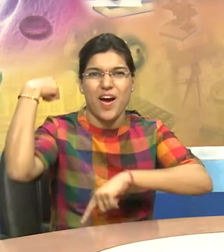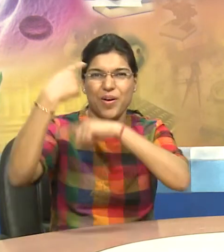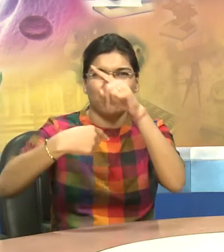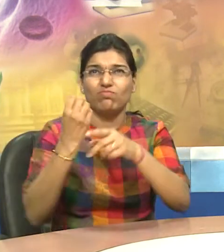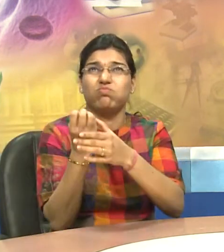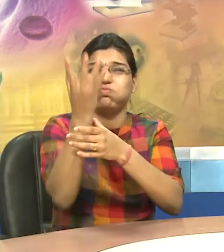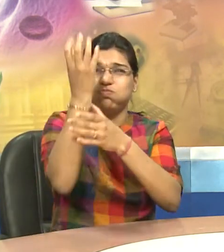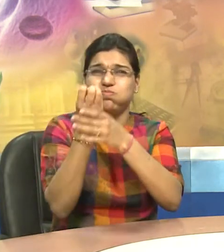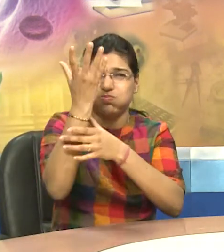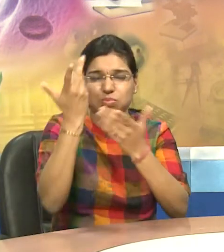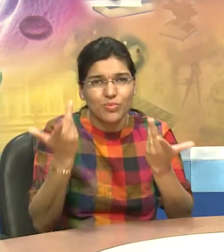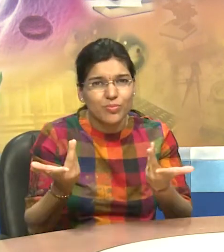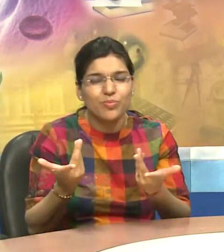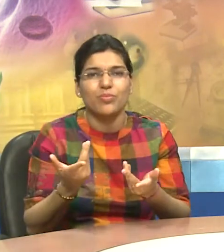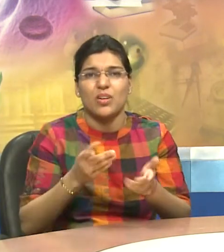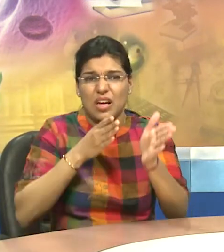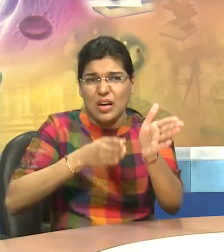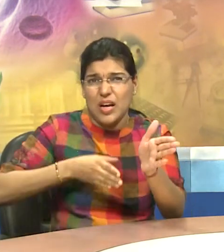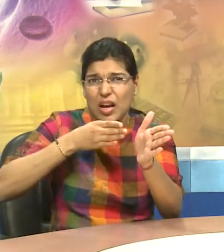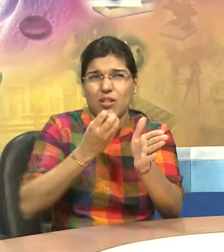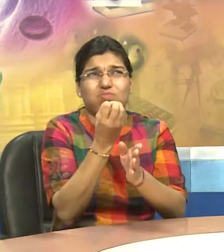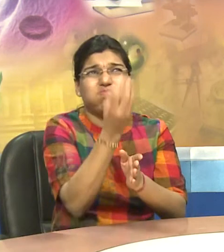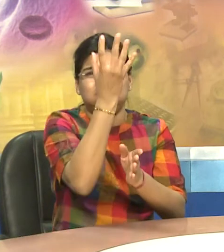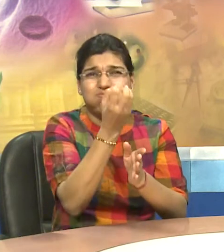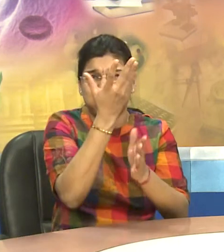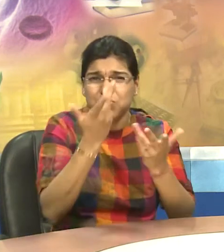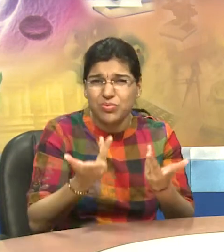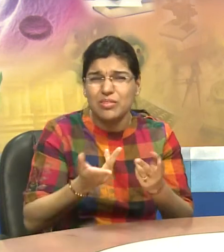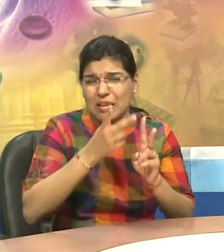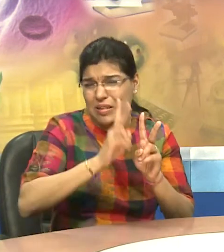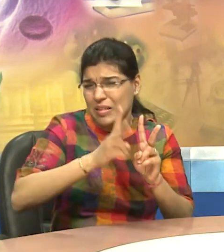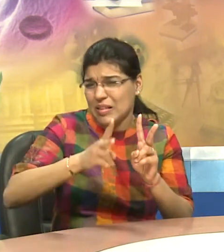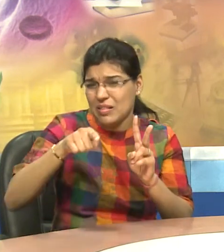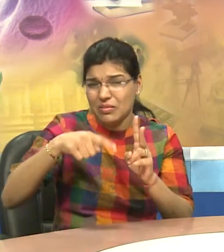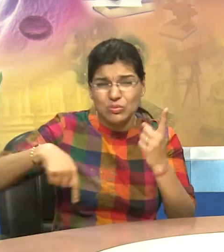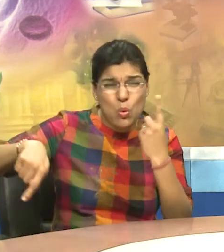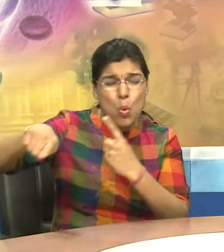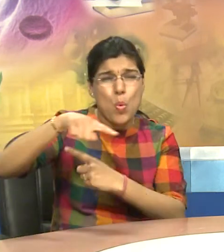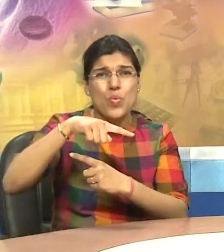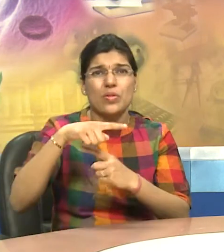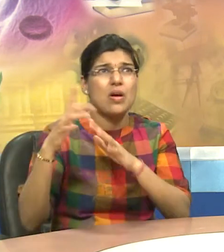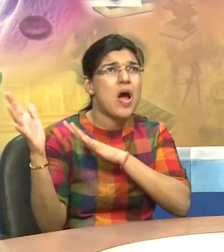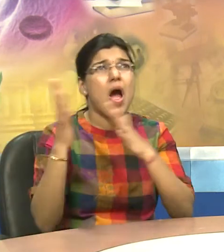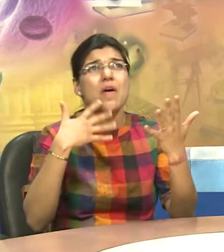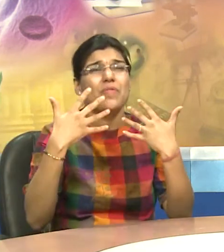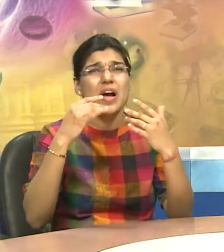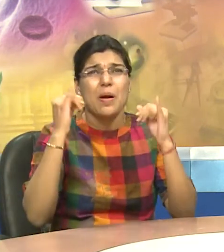through factories making smoke, trains making smokes. We can